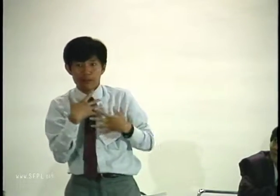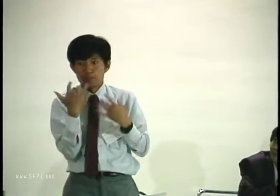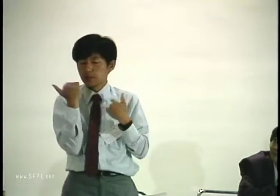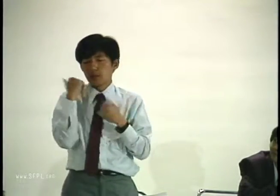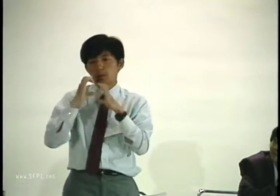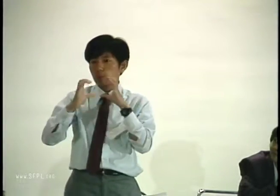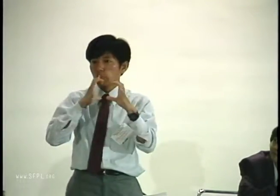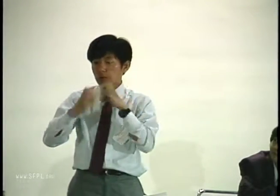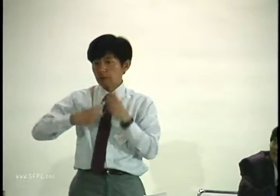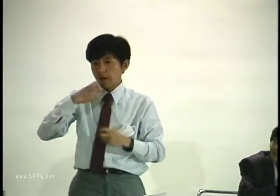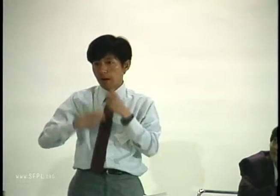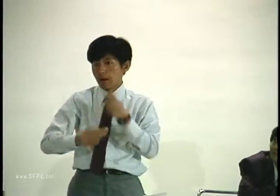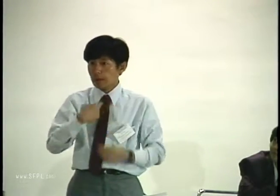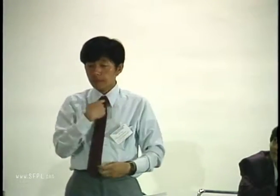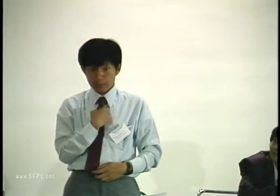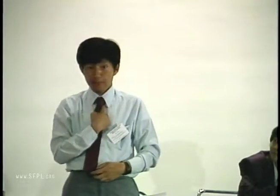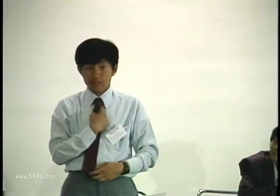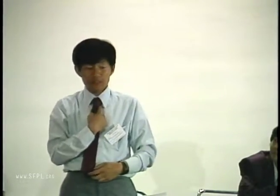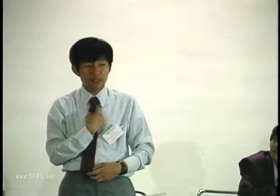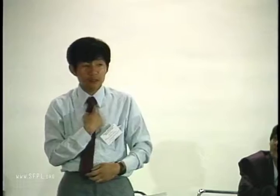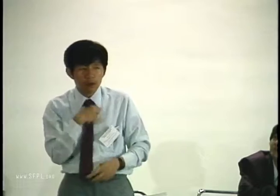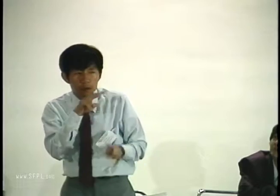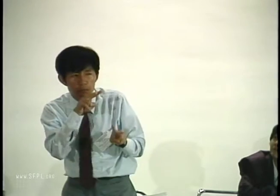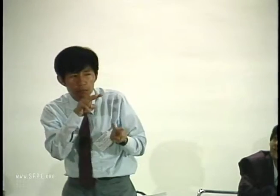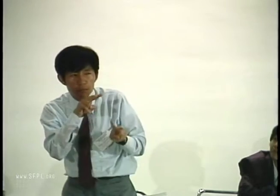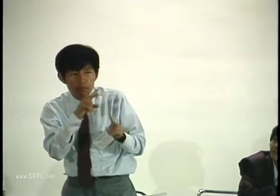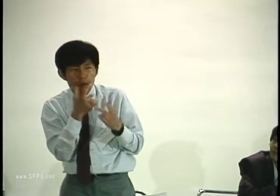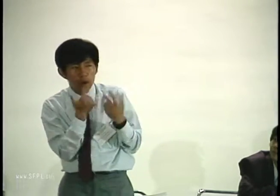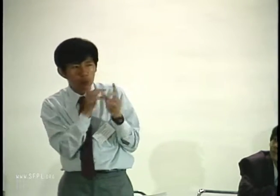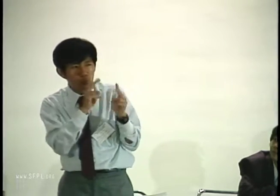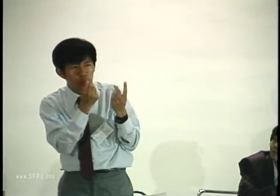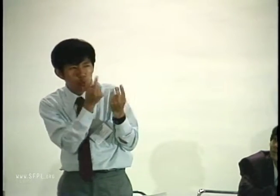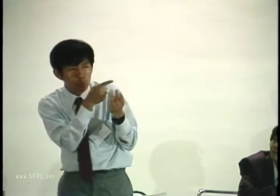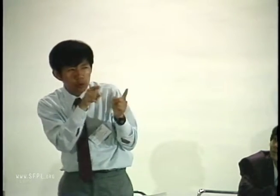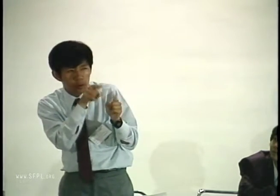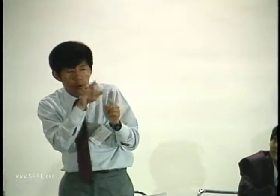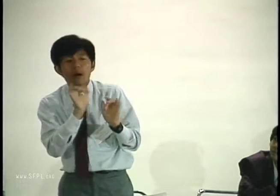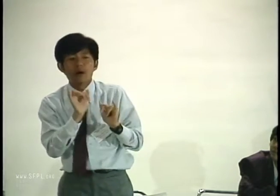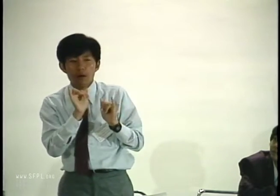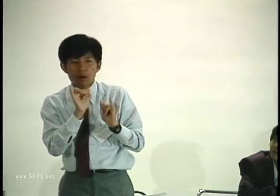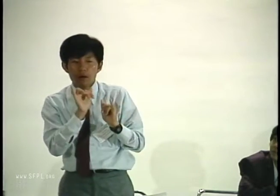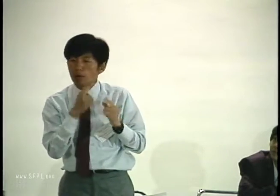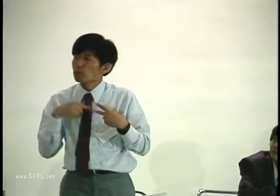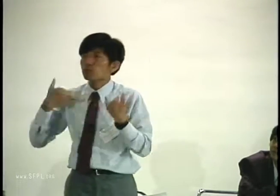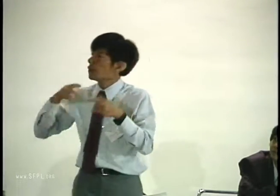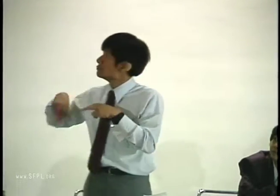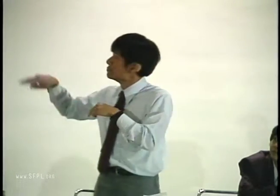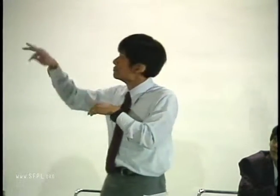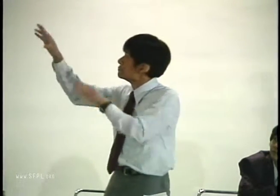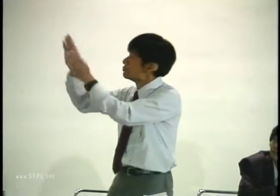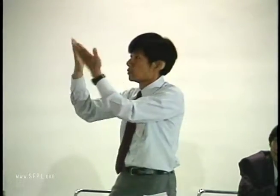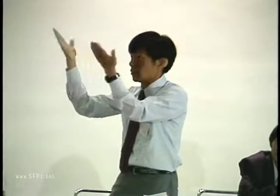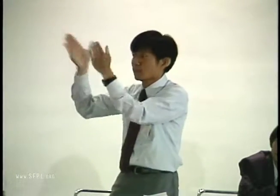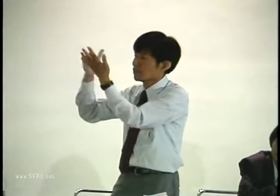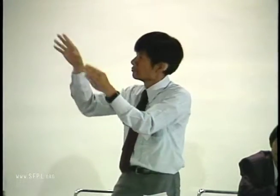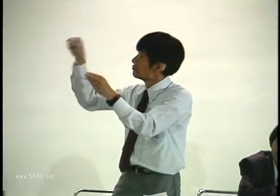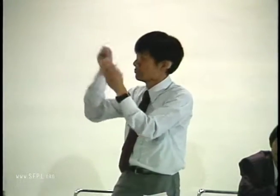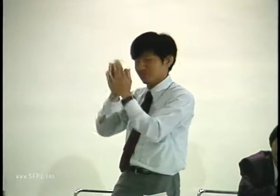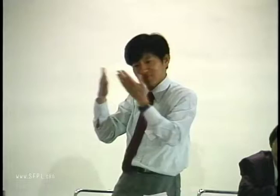feel that I had any way to ask directly because of the communication difficulties, but I would just sort of survey this situation, try to figure out what to do.